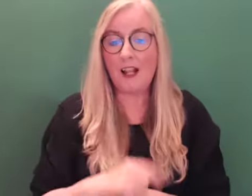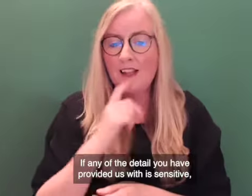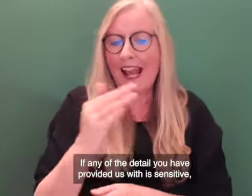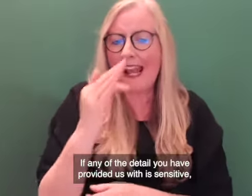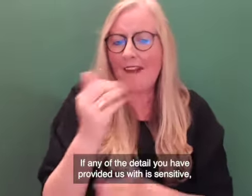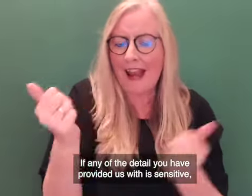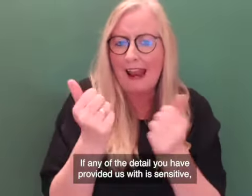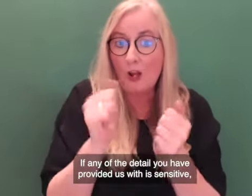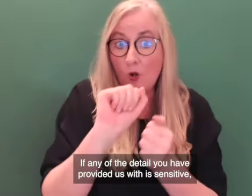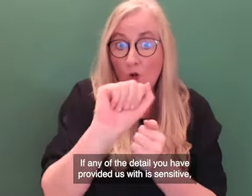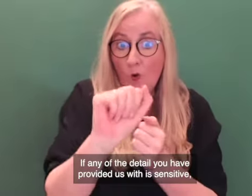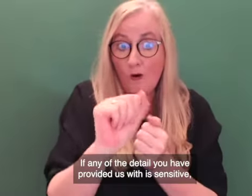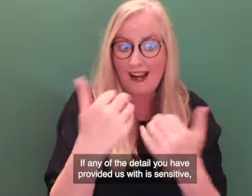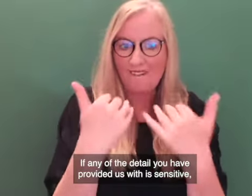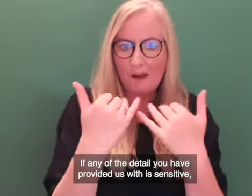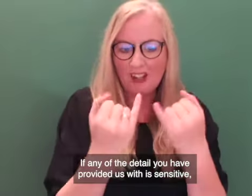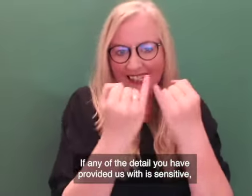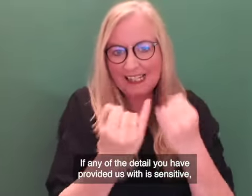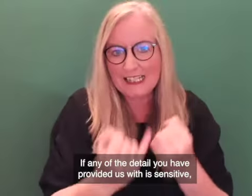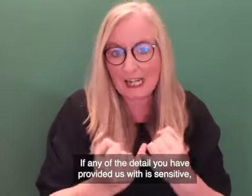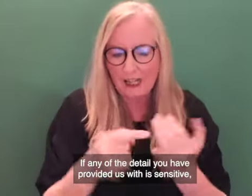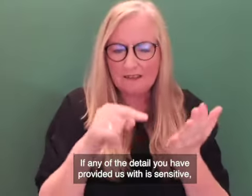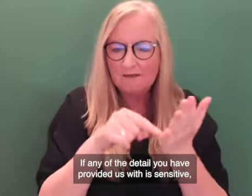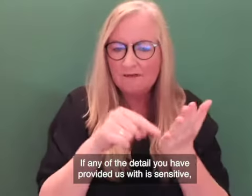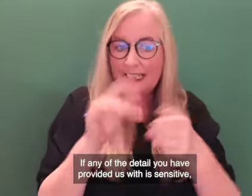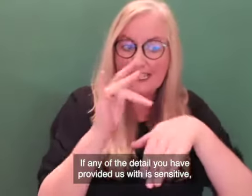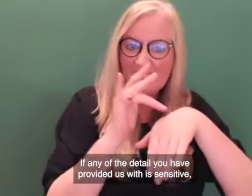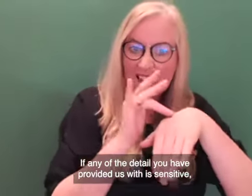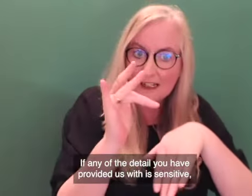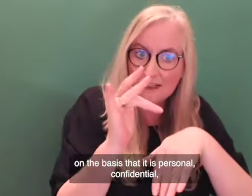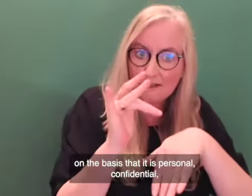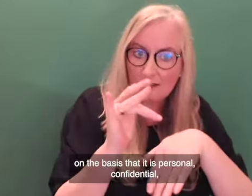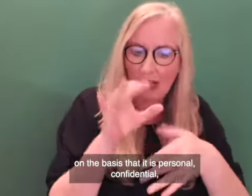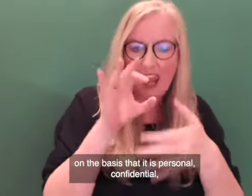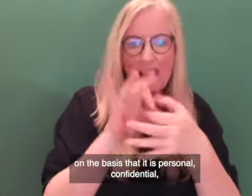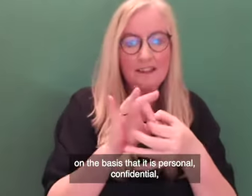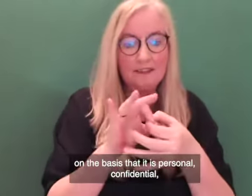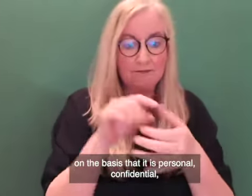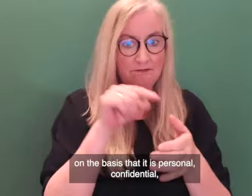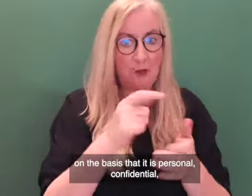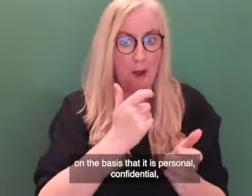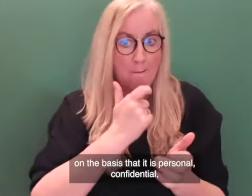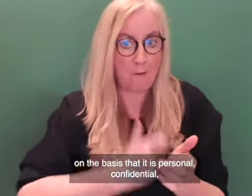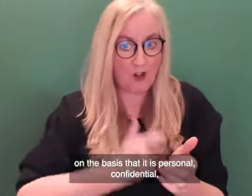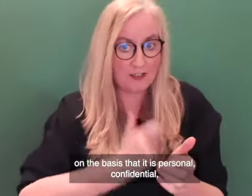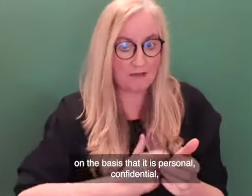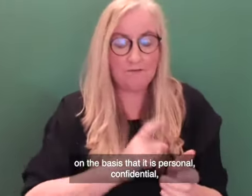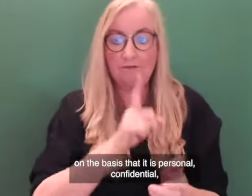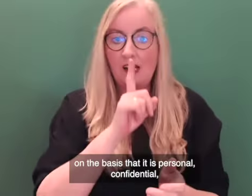If any of the detail you have provided us with is sensitive, on the basis that it is personal,